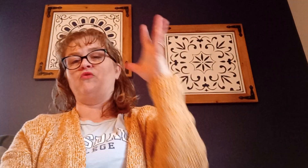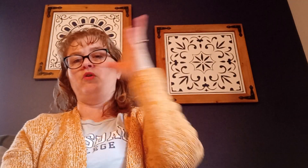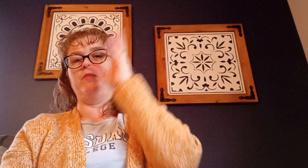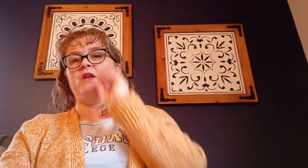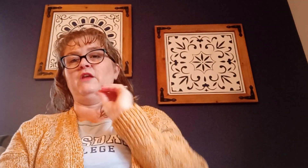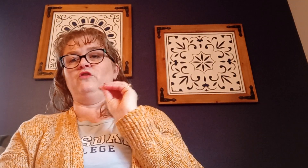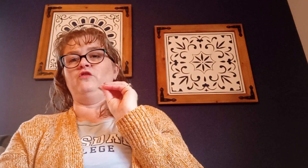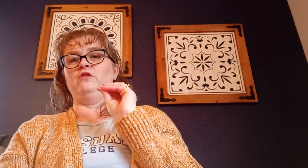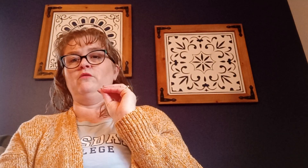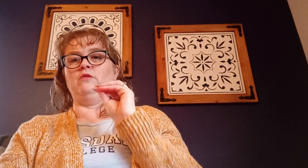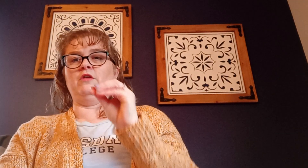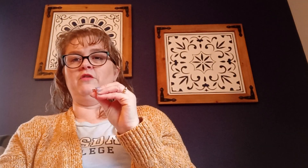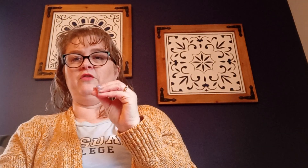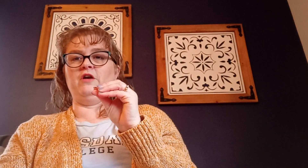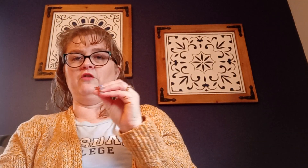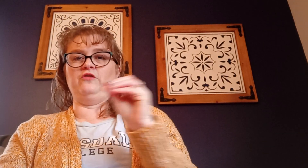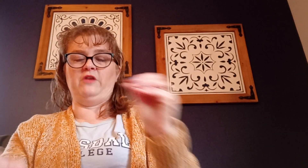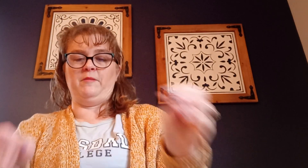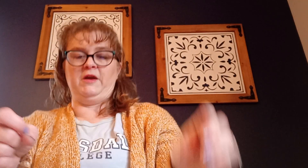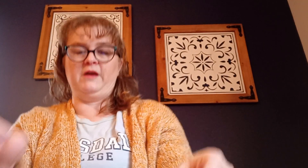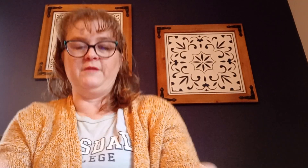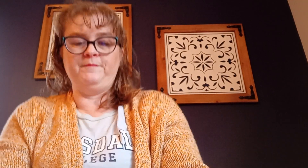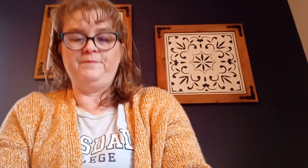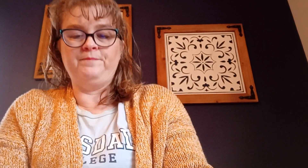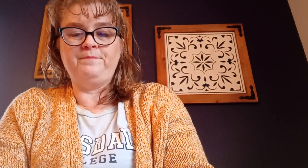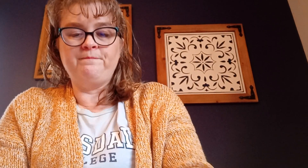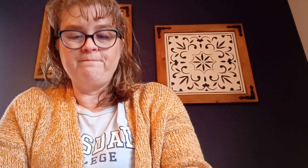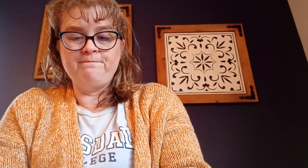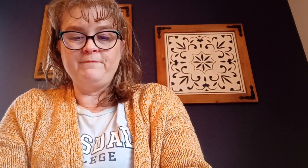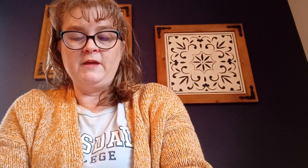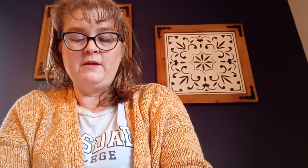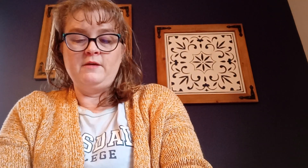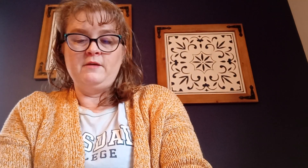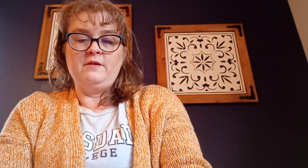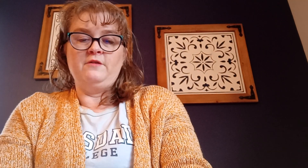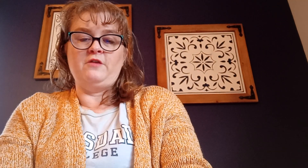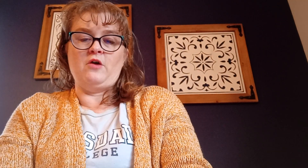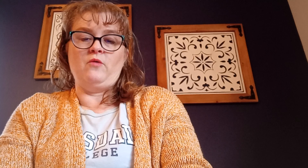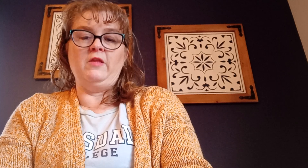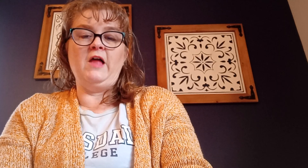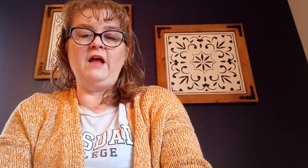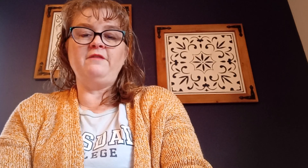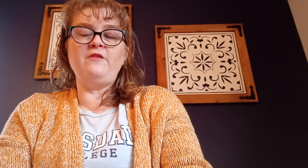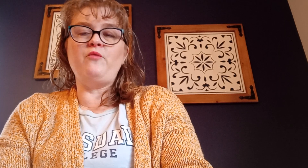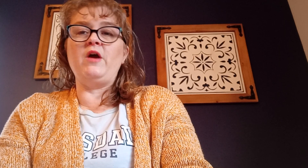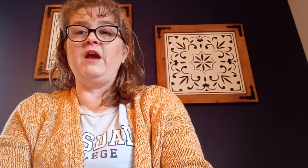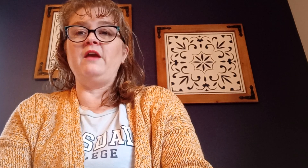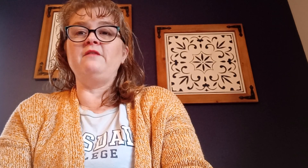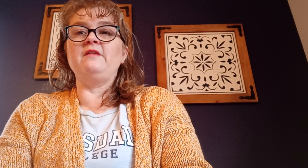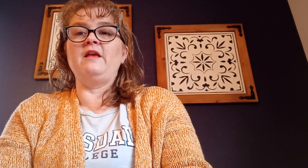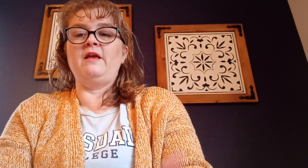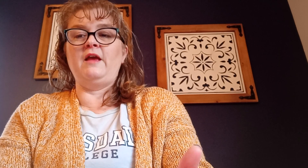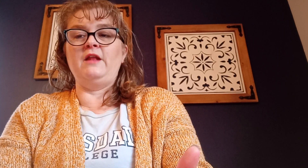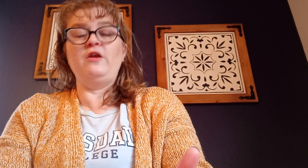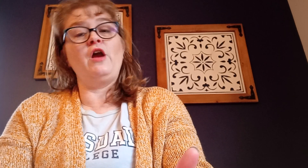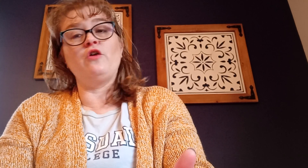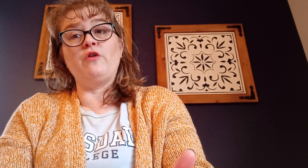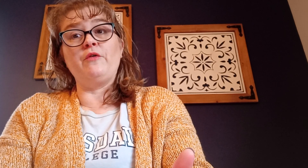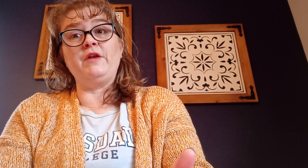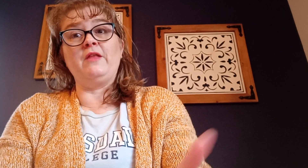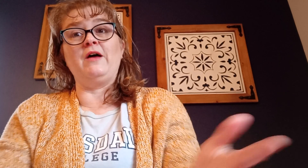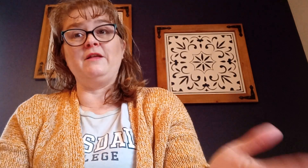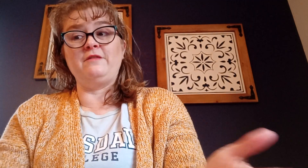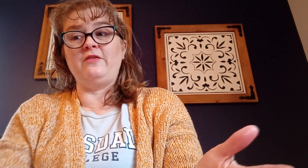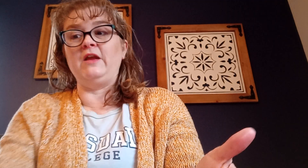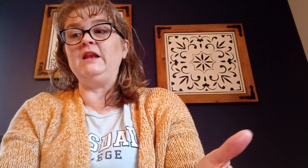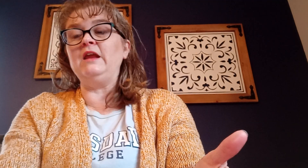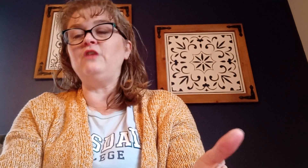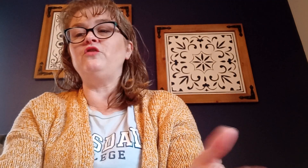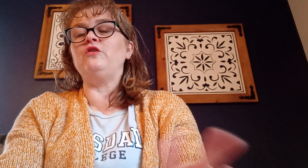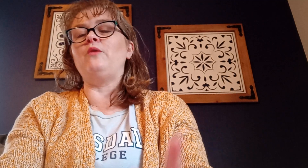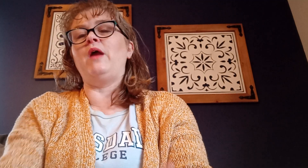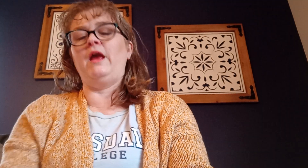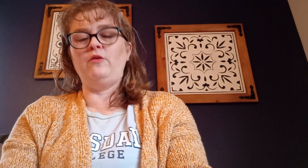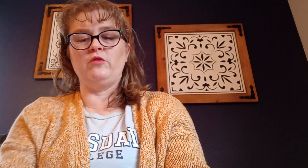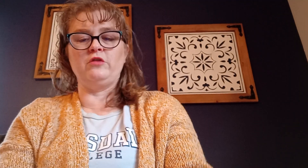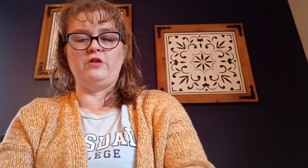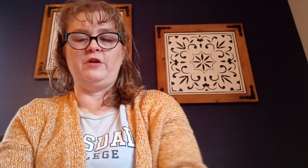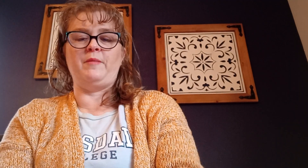absorb it into their stomach. So lots of ways, and they are growing a lot, so they need to, and we'll learn about